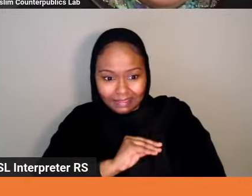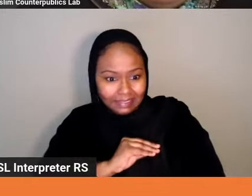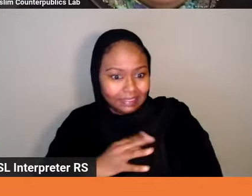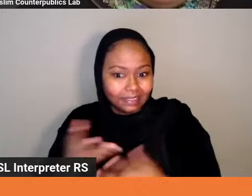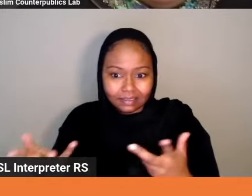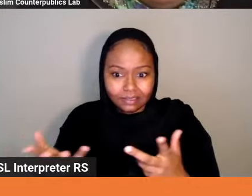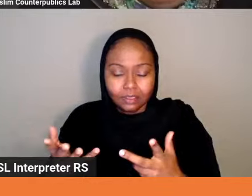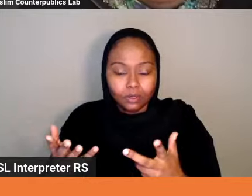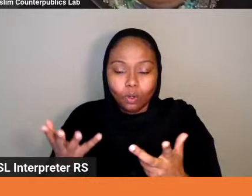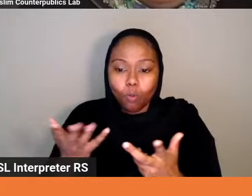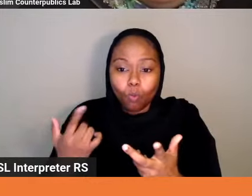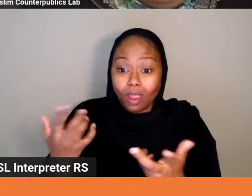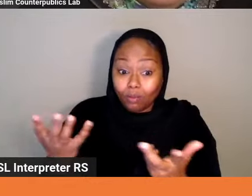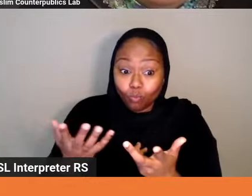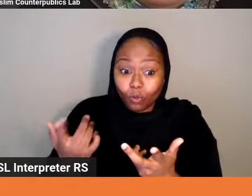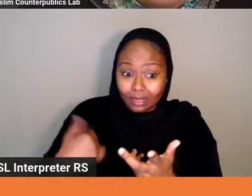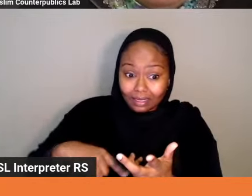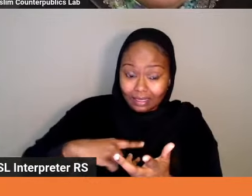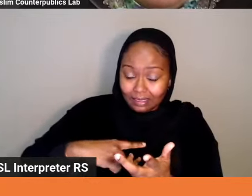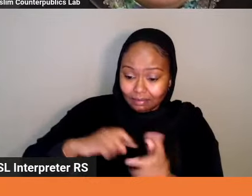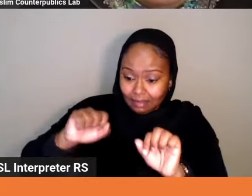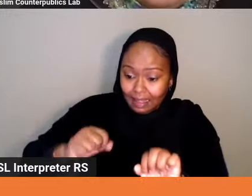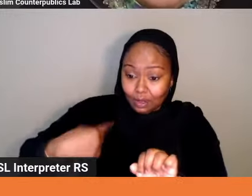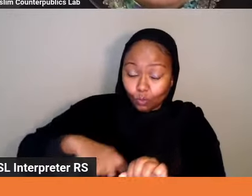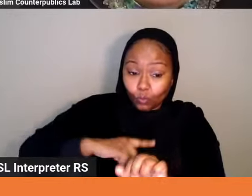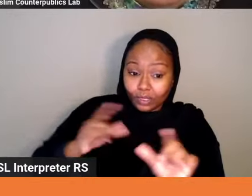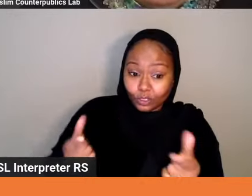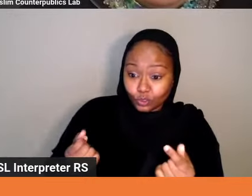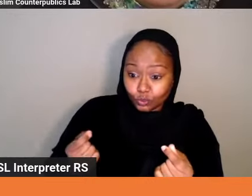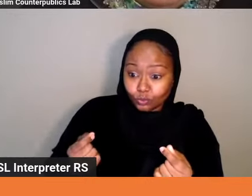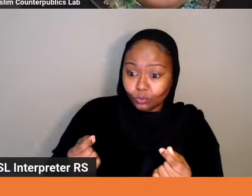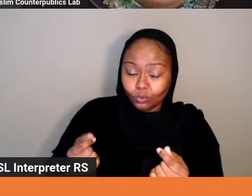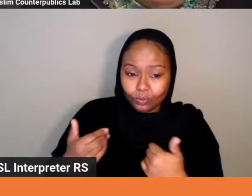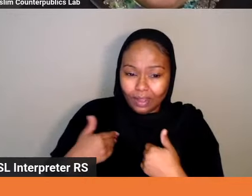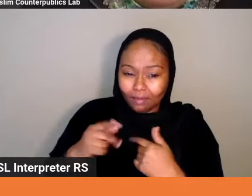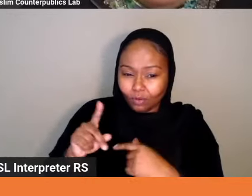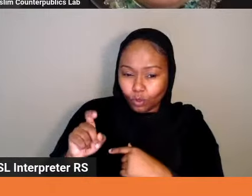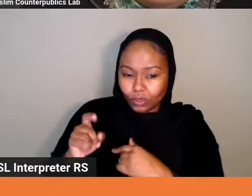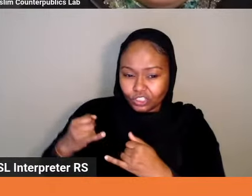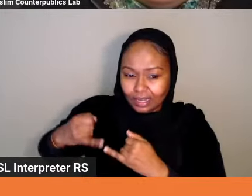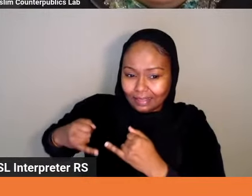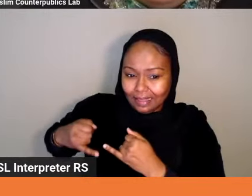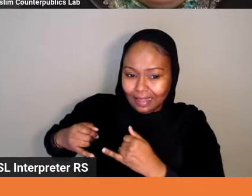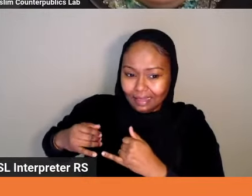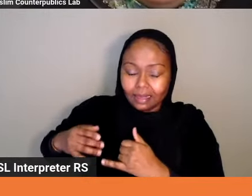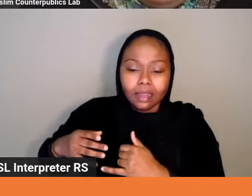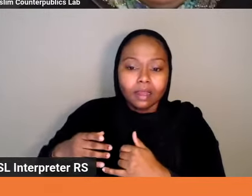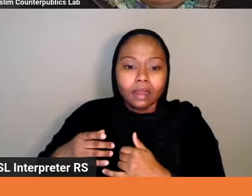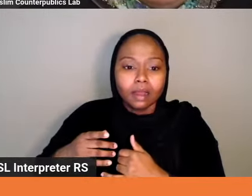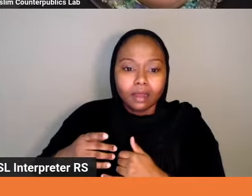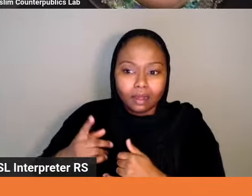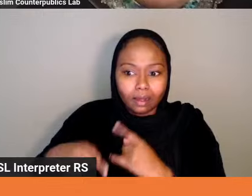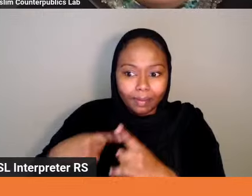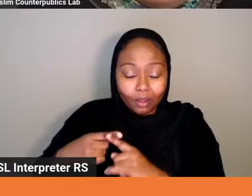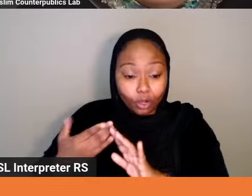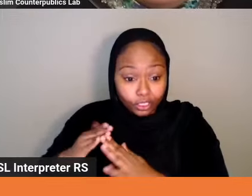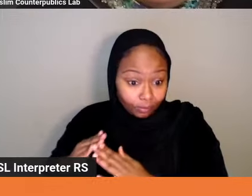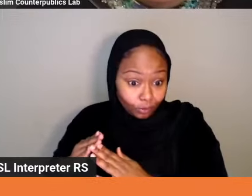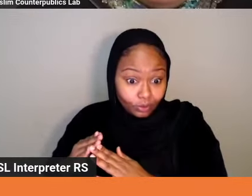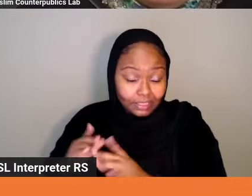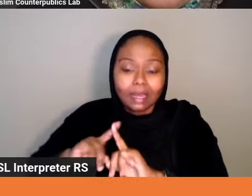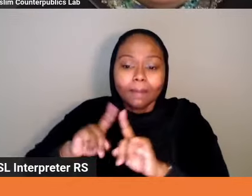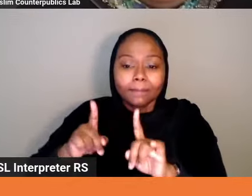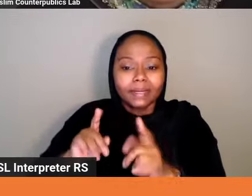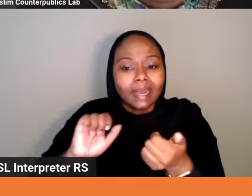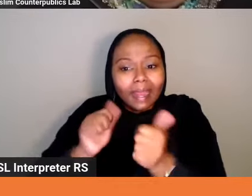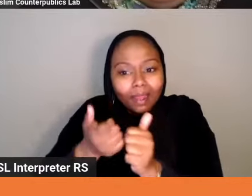what can we do? We have a broader question at the end in terms of what can we do as communities, but what are the ways that we should